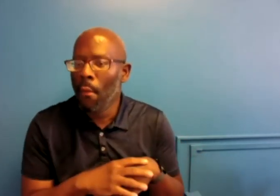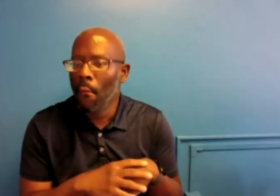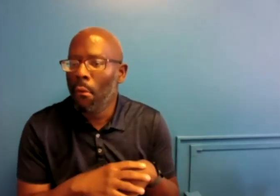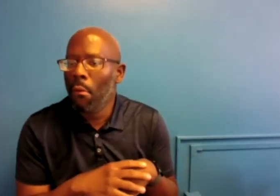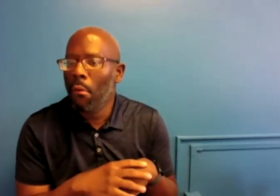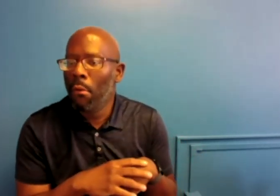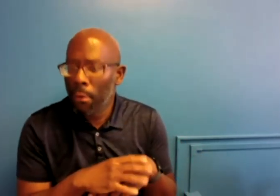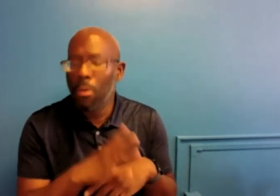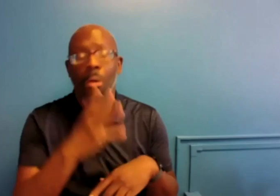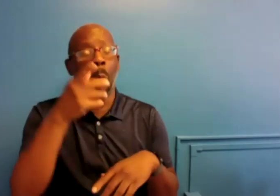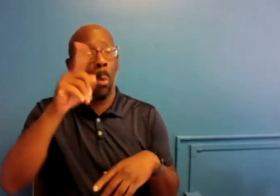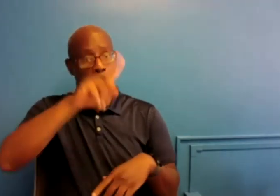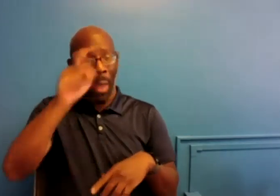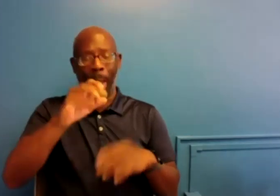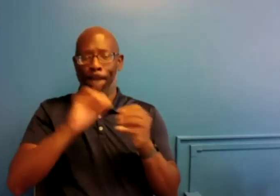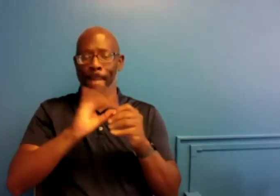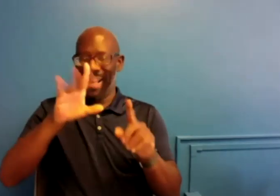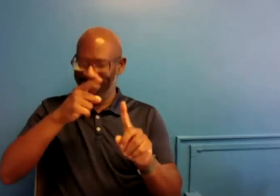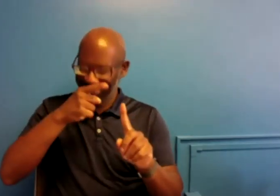We have a question from an anonymous attendant,